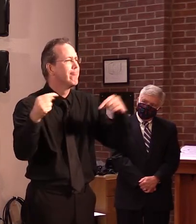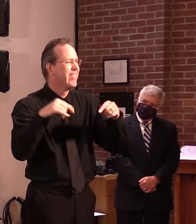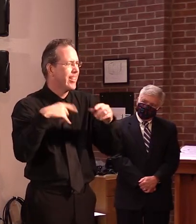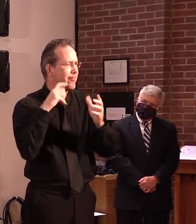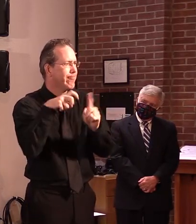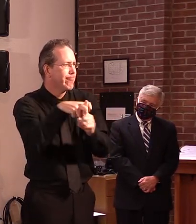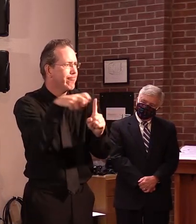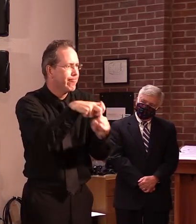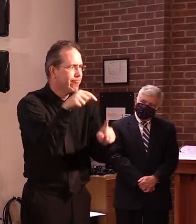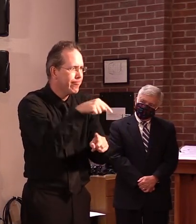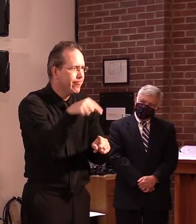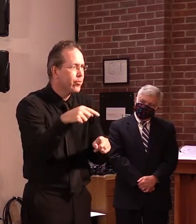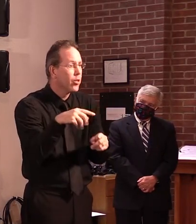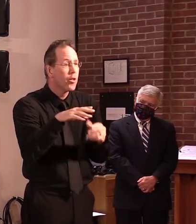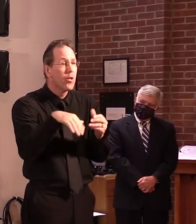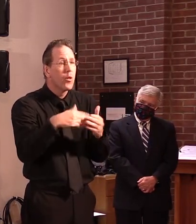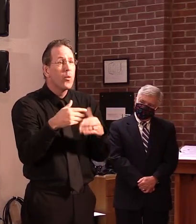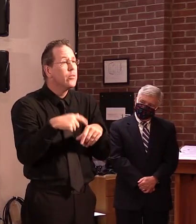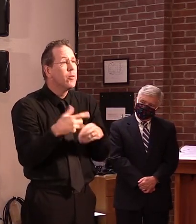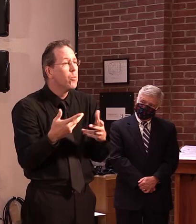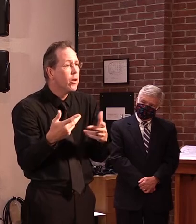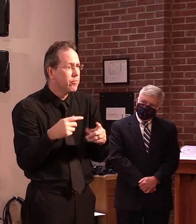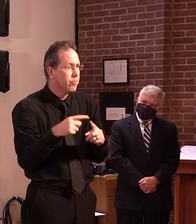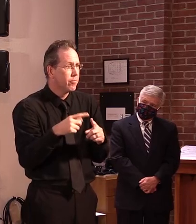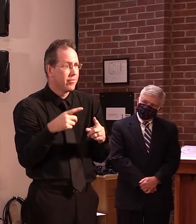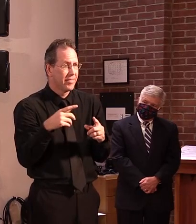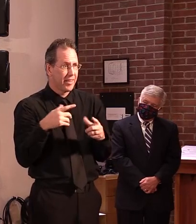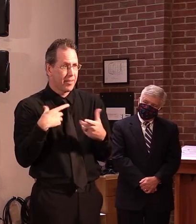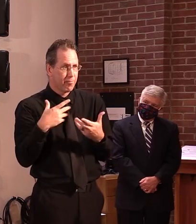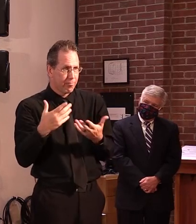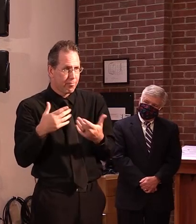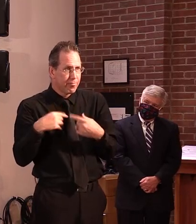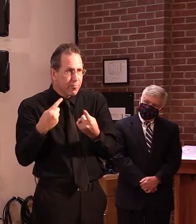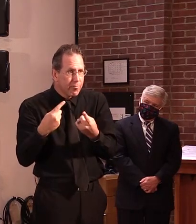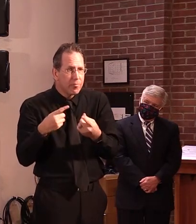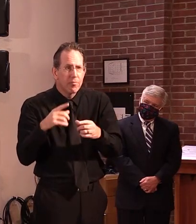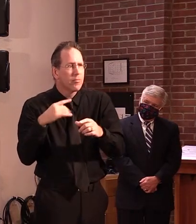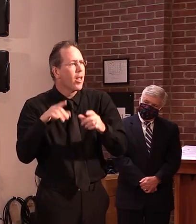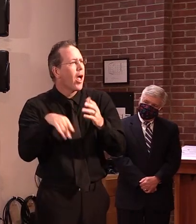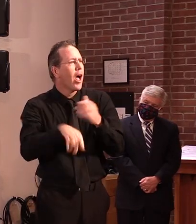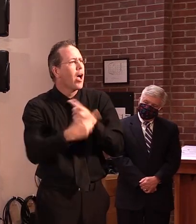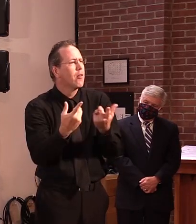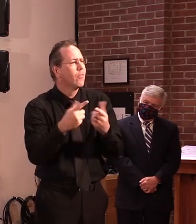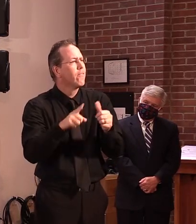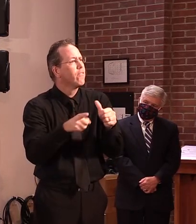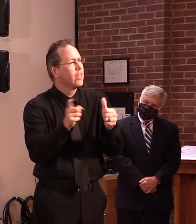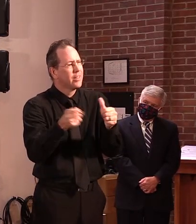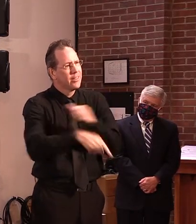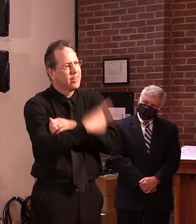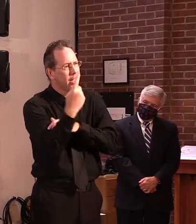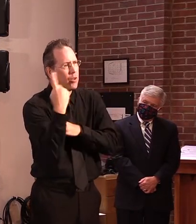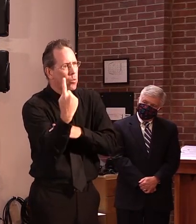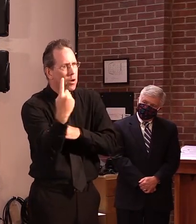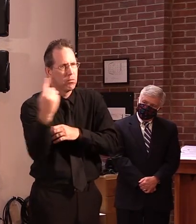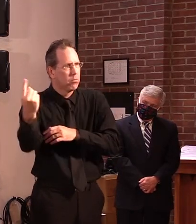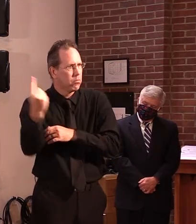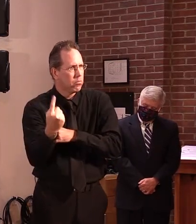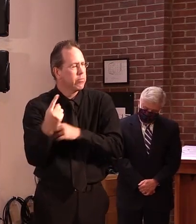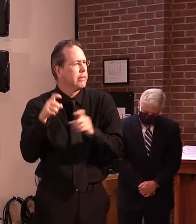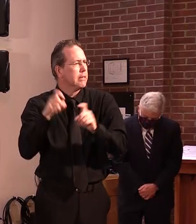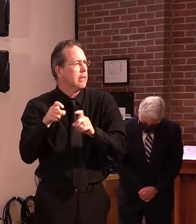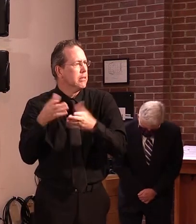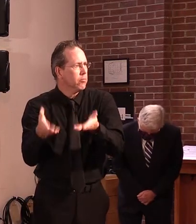entire campus start, if you will, on a level playing field. I mean, the real goal and the